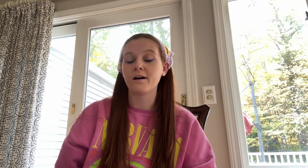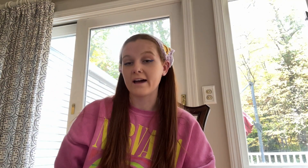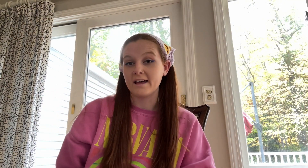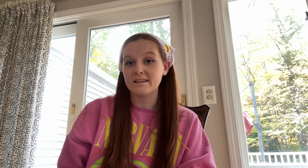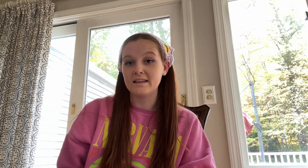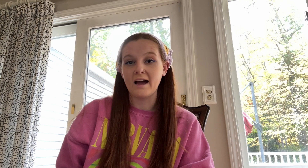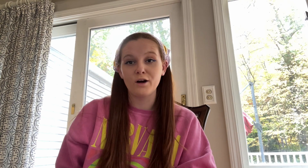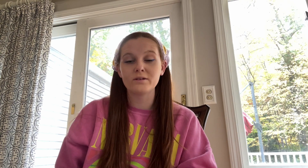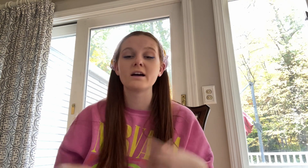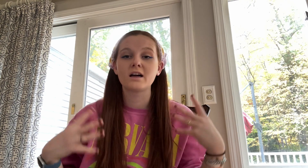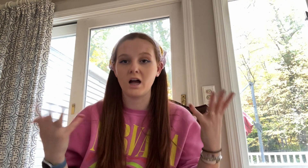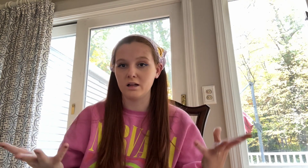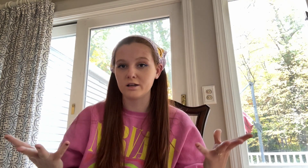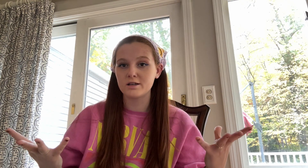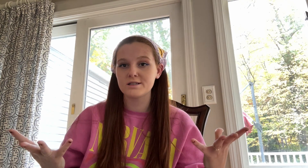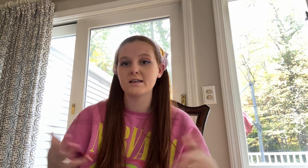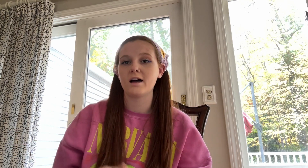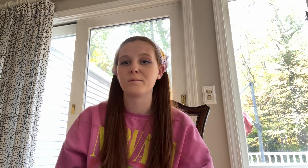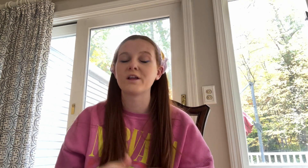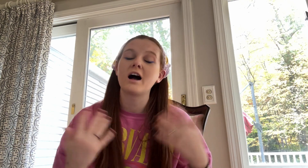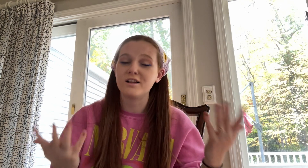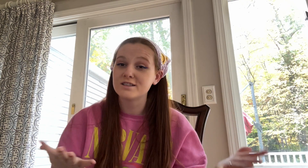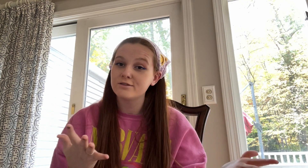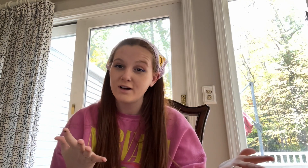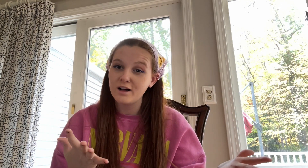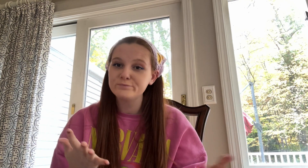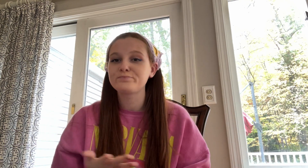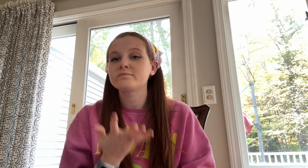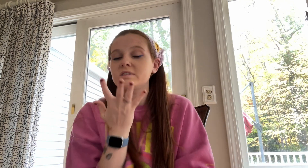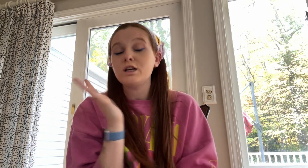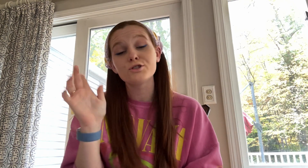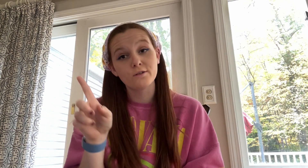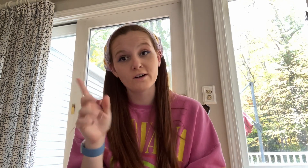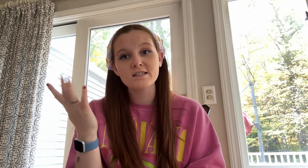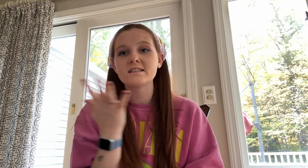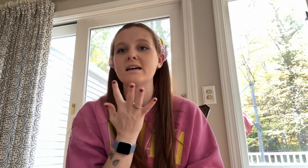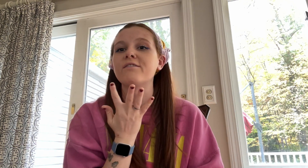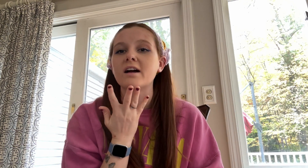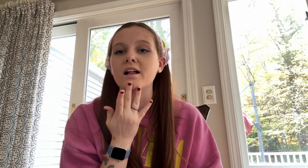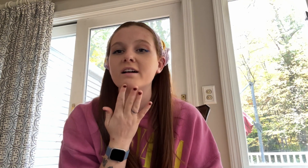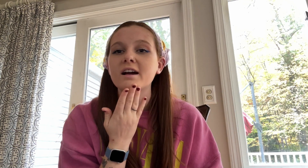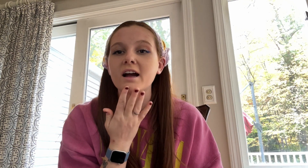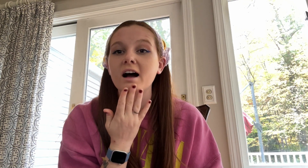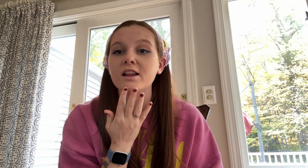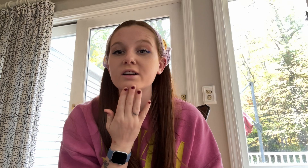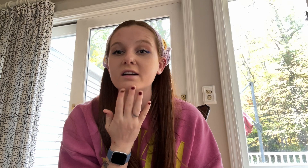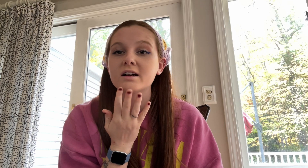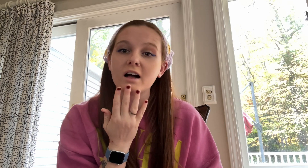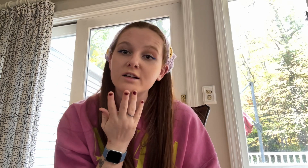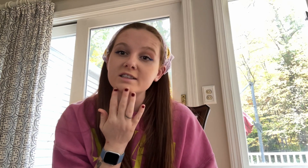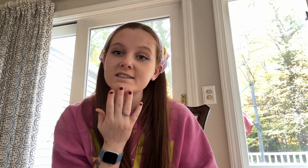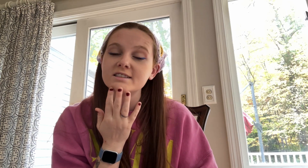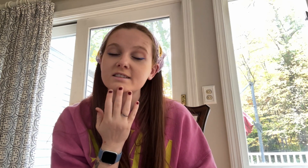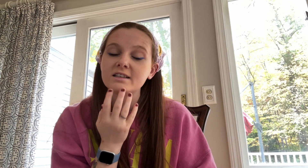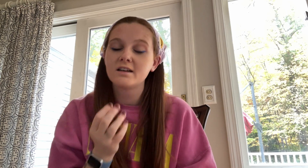Okay, now colors, the colors of fall. So first, the sign for color. Colors.